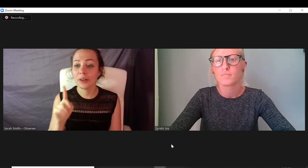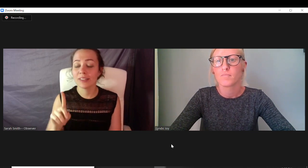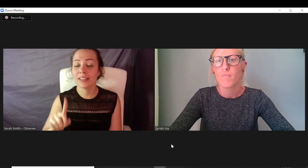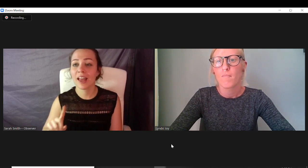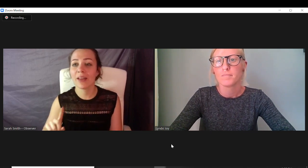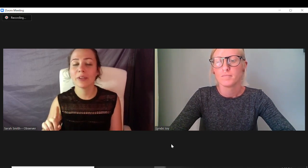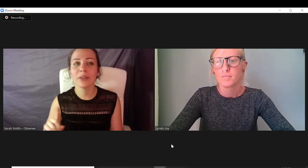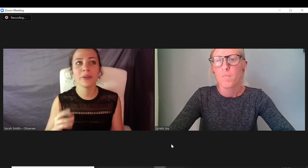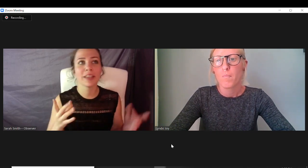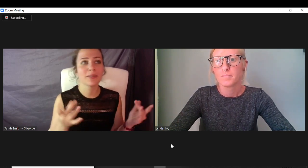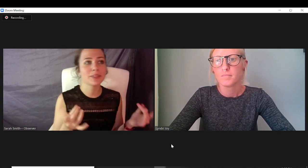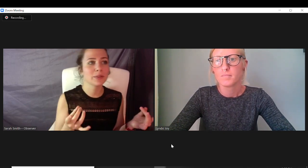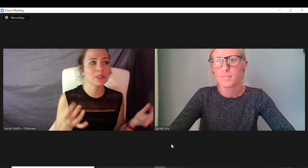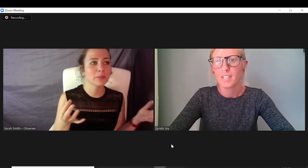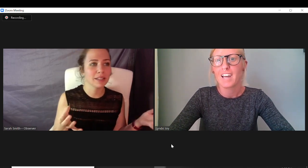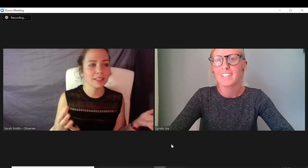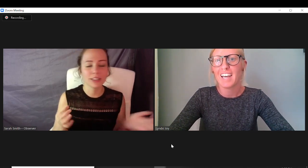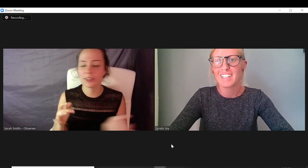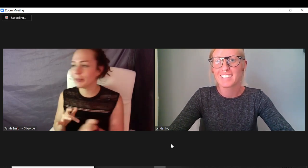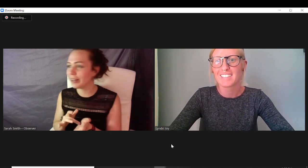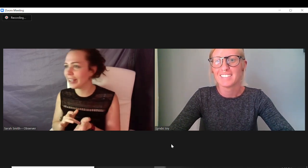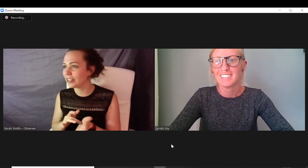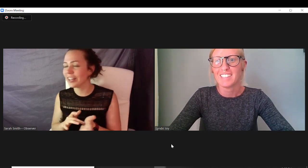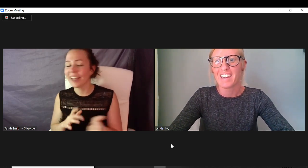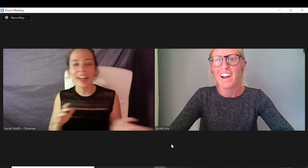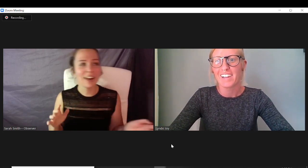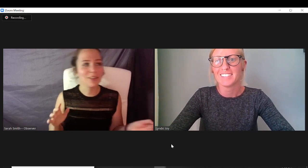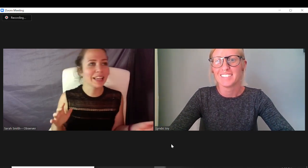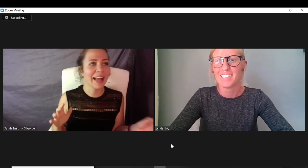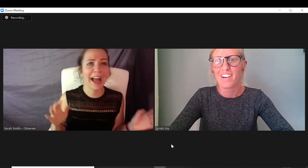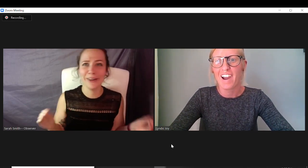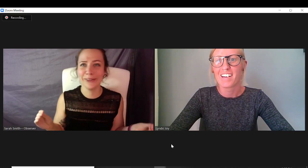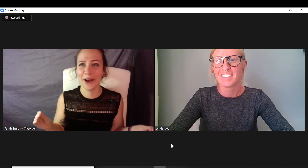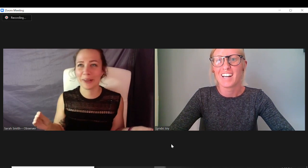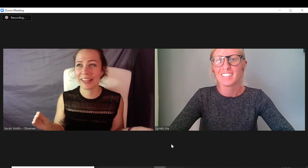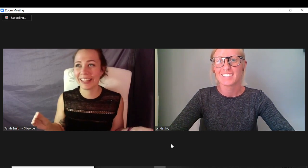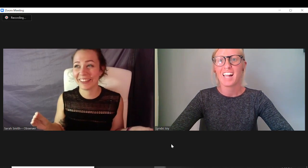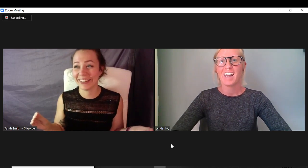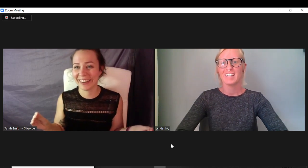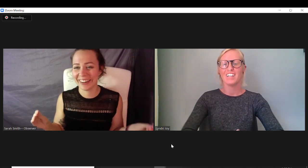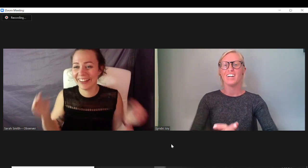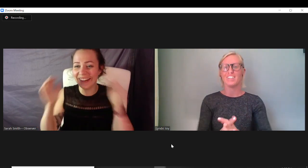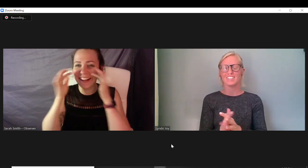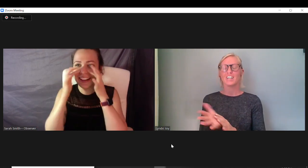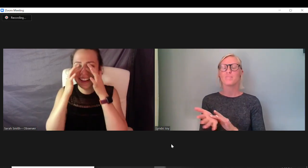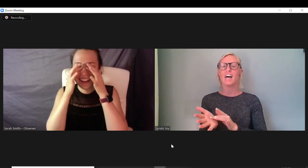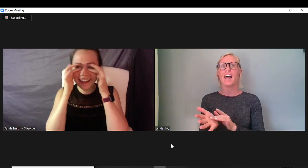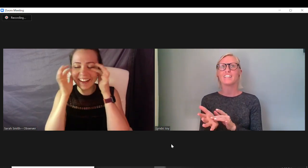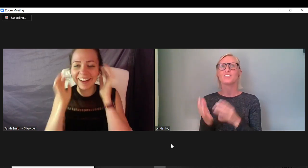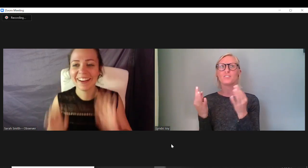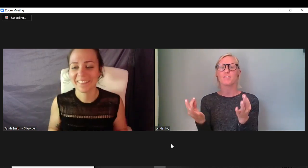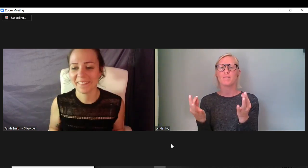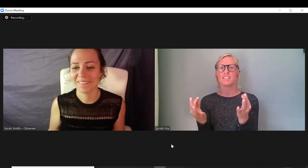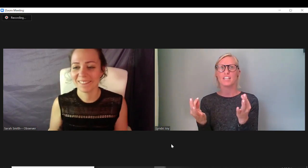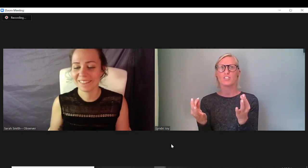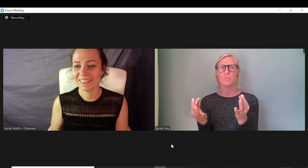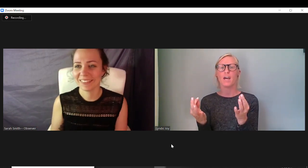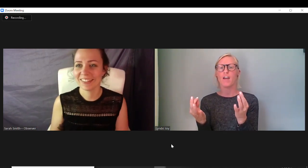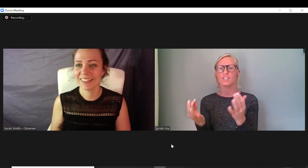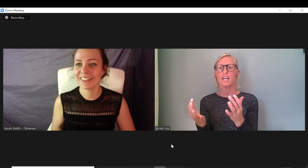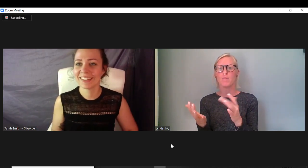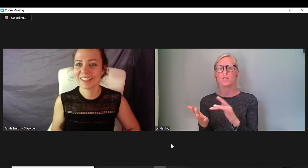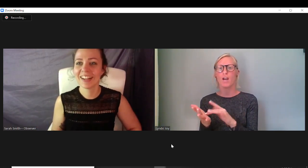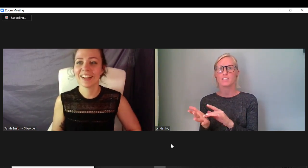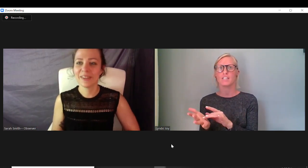I noticed that when you like would switch meditation, Yes. and I was like, I don't know either. No, but I knew it was meditation.